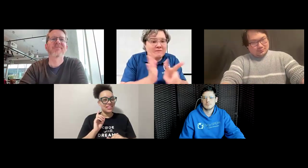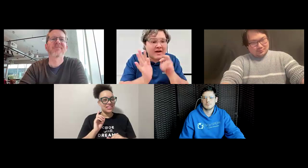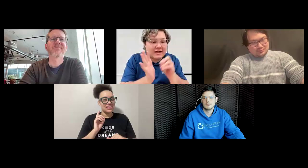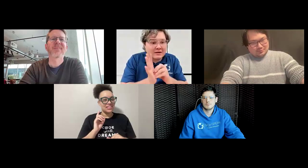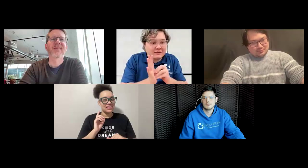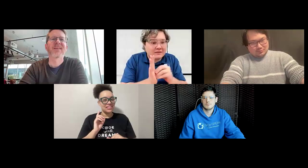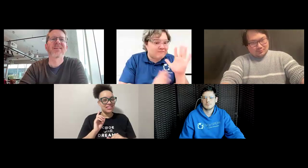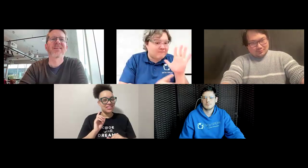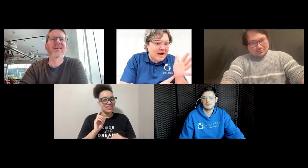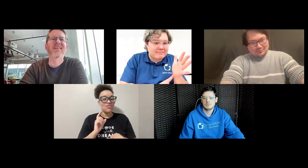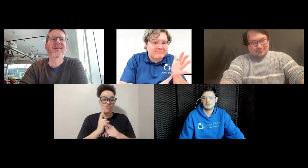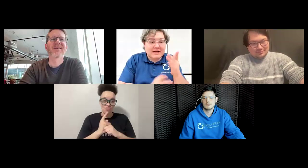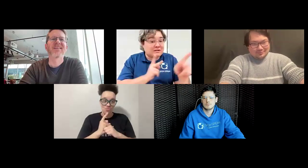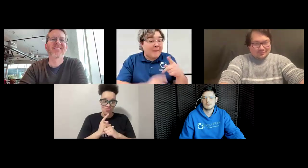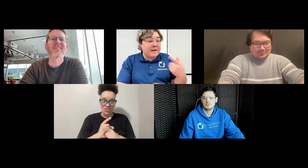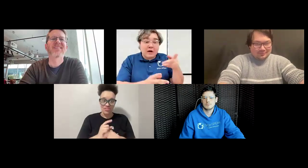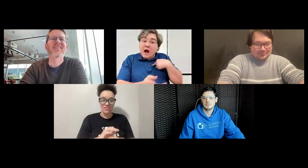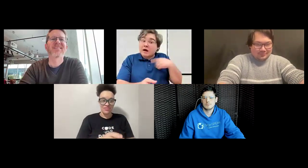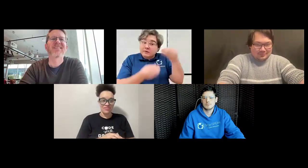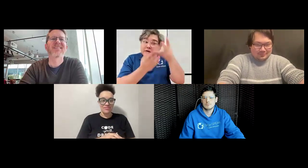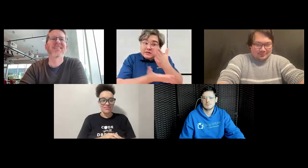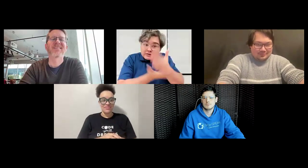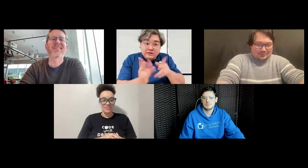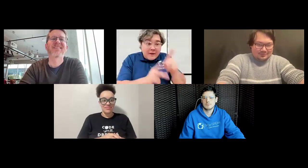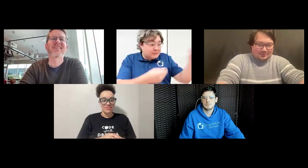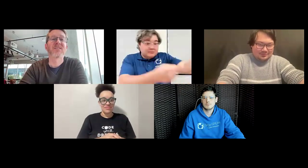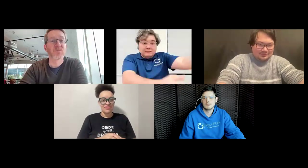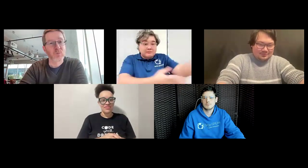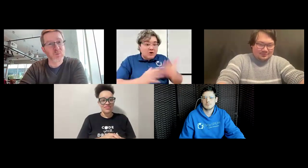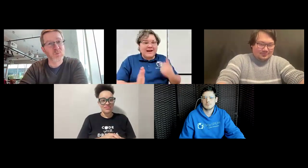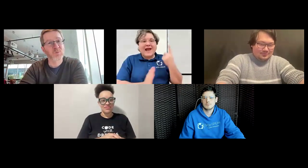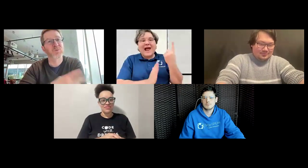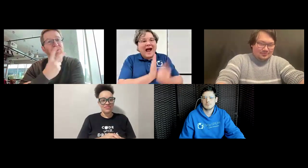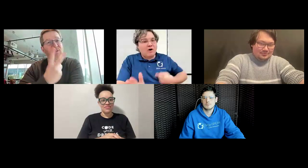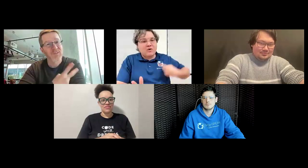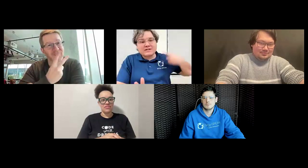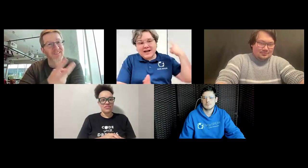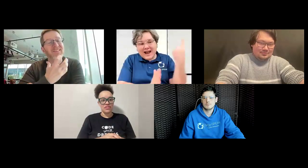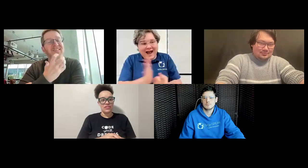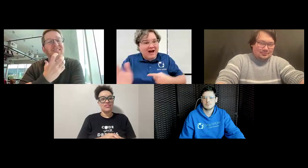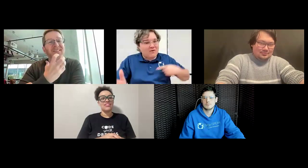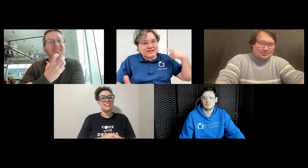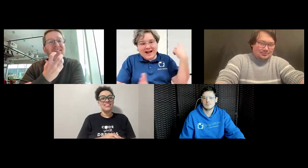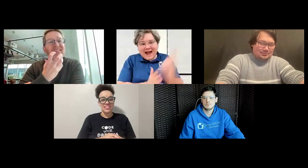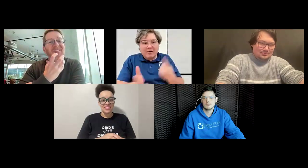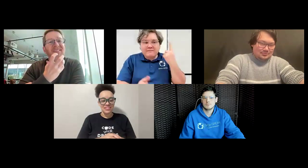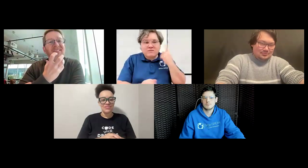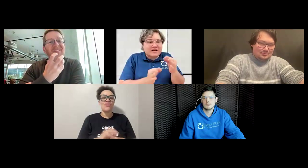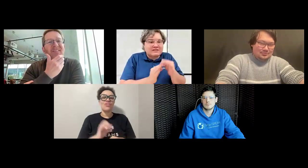take 2 hours for a simple video. It could be 5 minutes. And some people do, take Ooh, hours and nice. hours